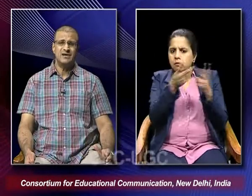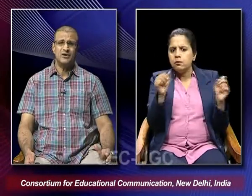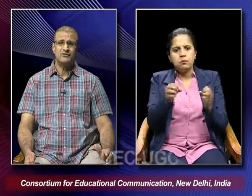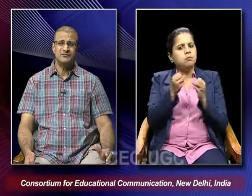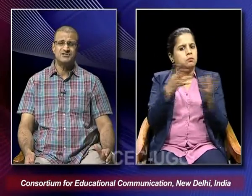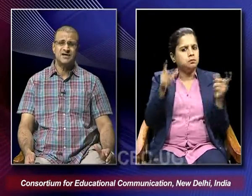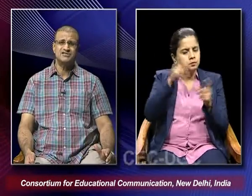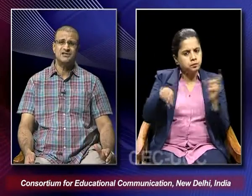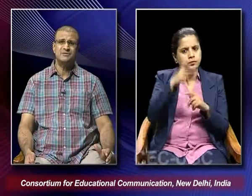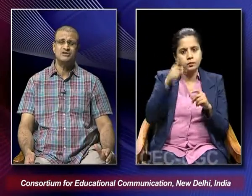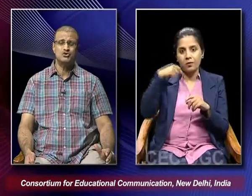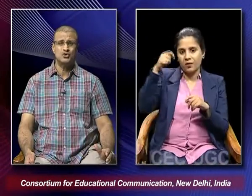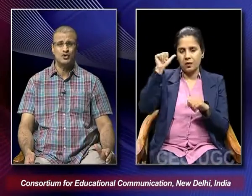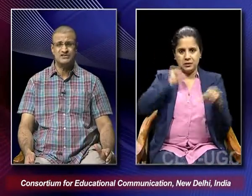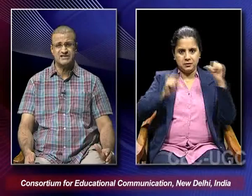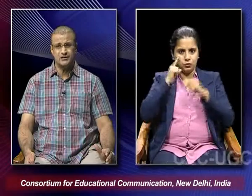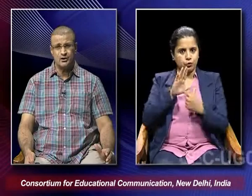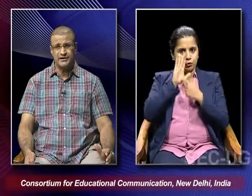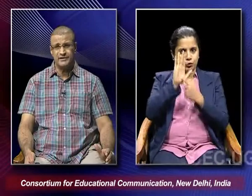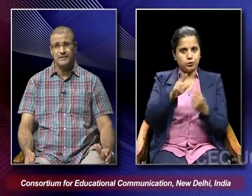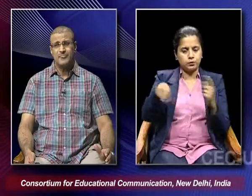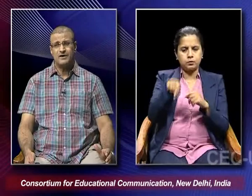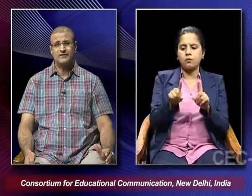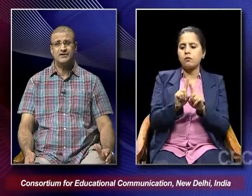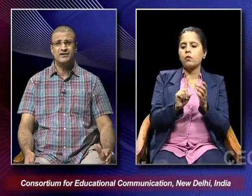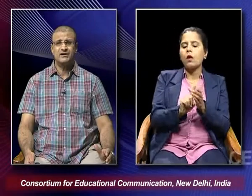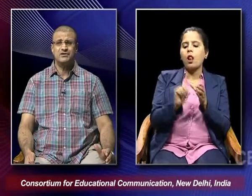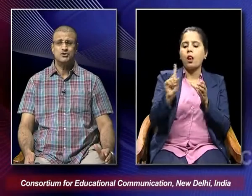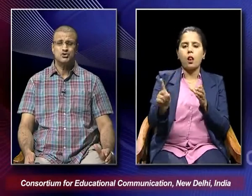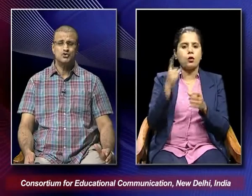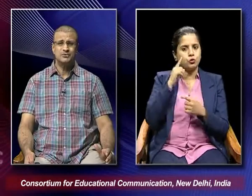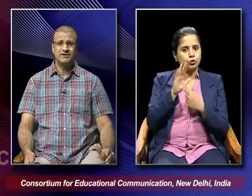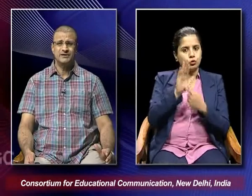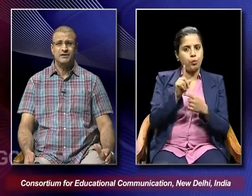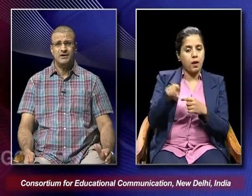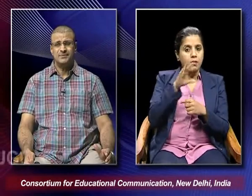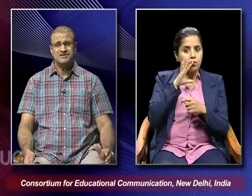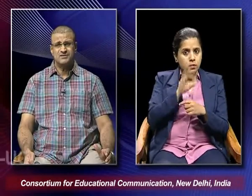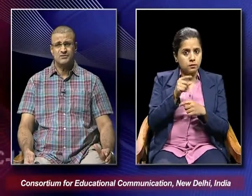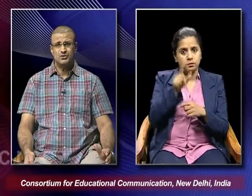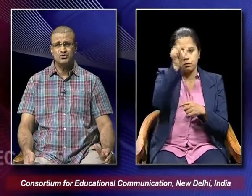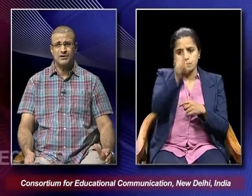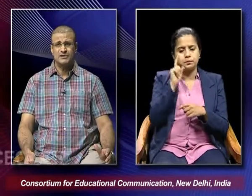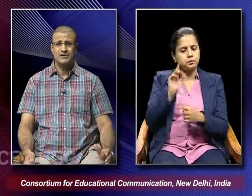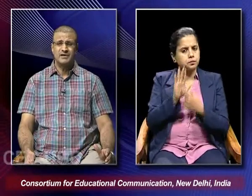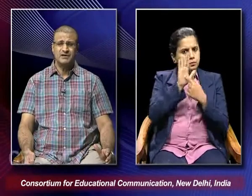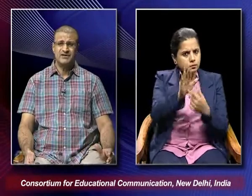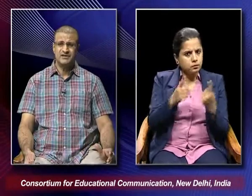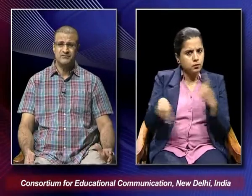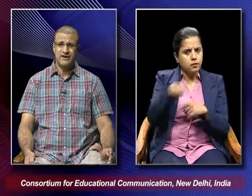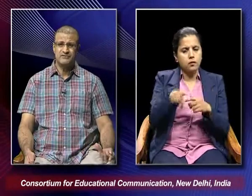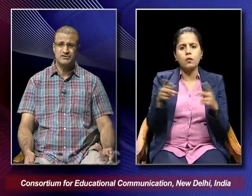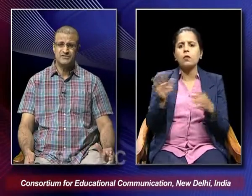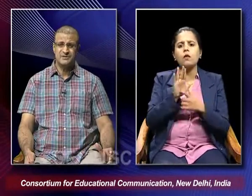times how film stars, they are being shown on the celluloid, where they are shown to be a person, those who are in a way